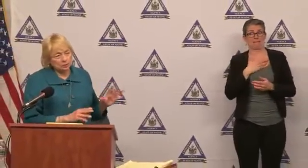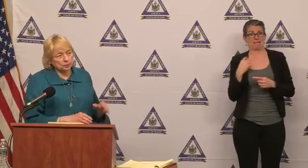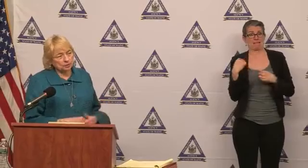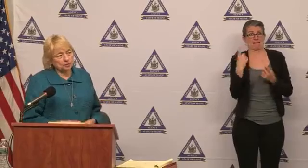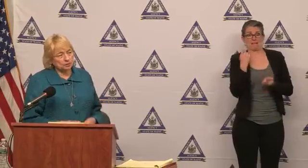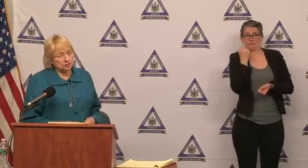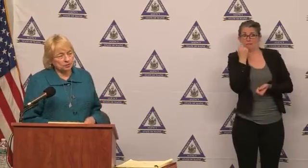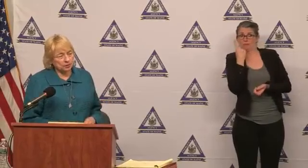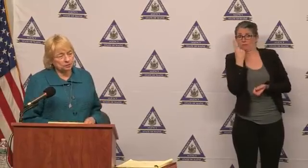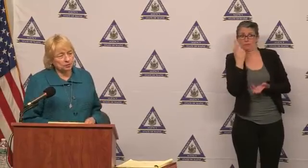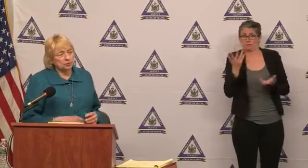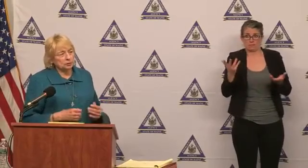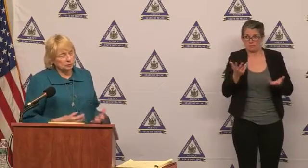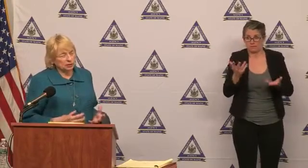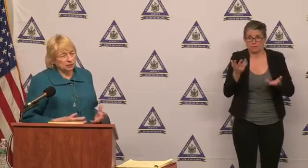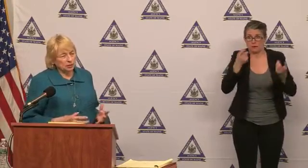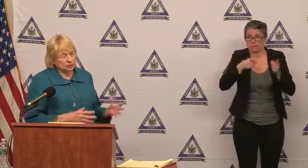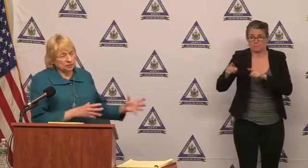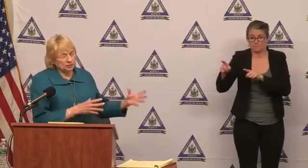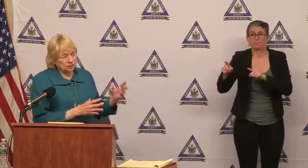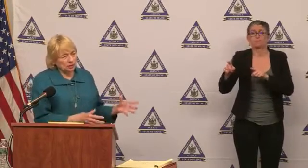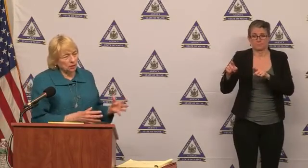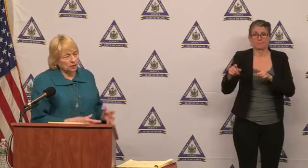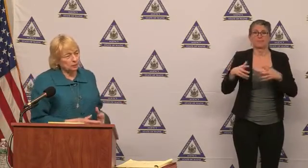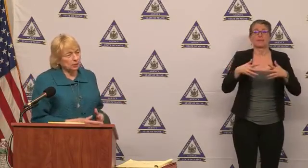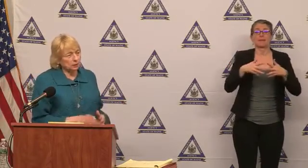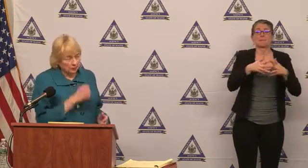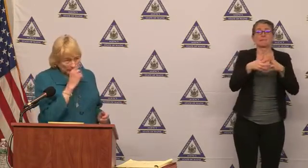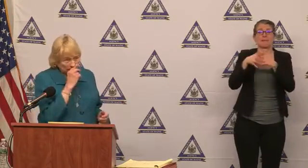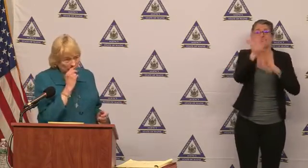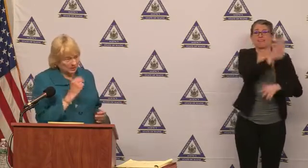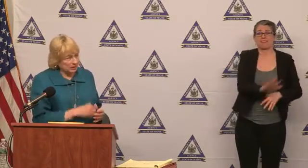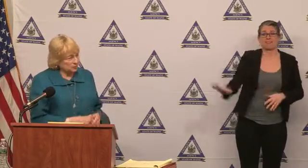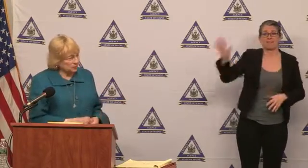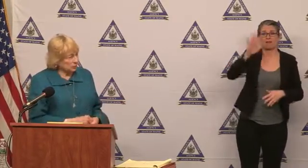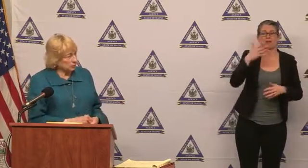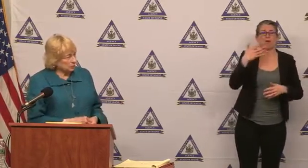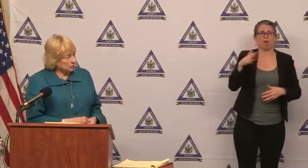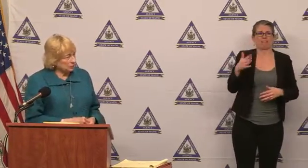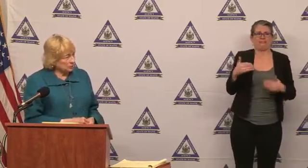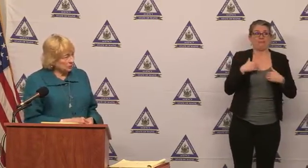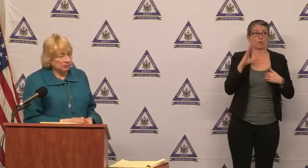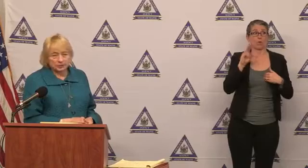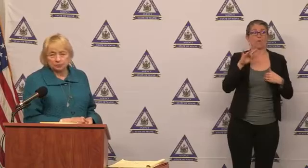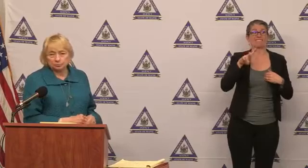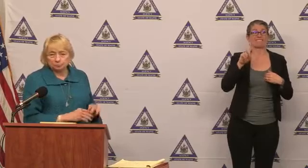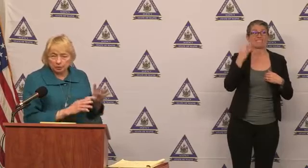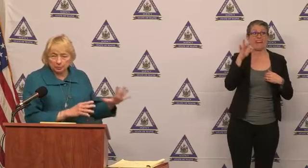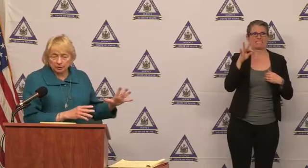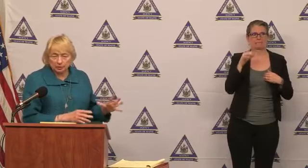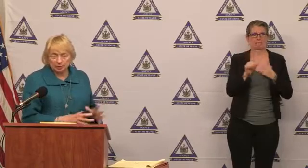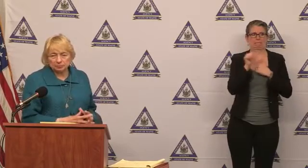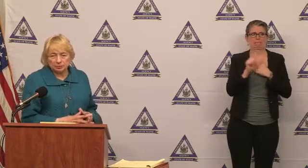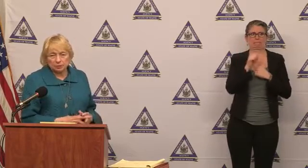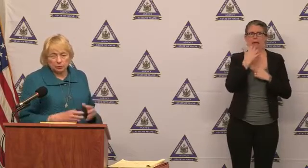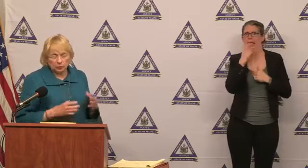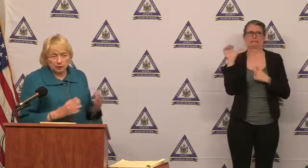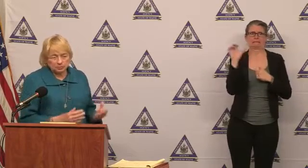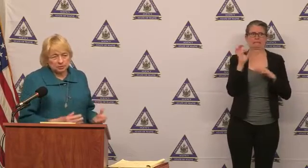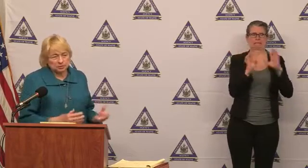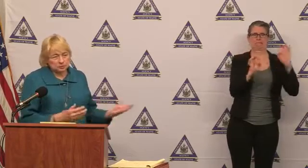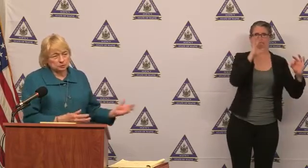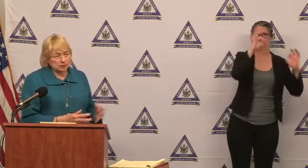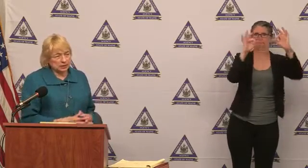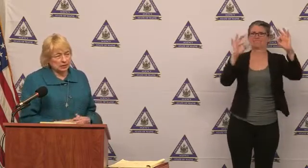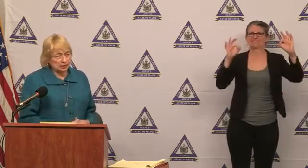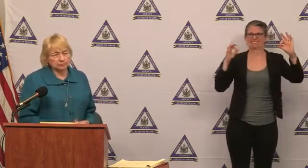hot spots across the country. We are not considered yet a hot spot, but that's where the equipment is being directed primarily. But we are